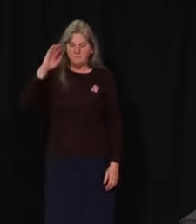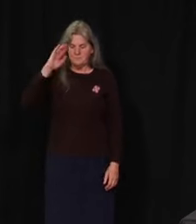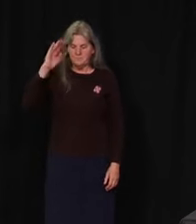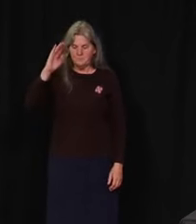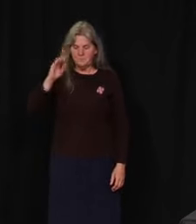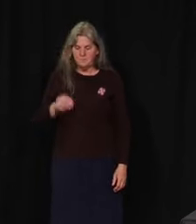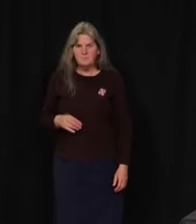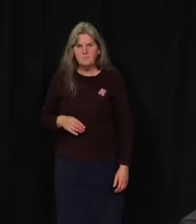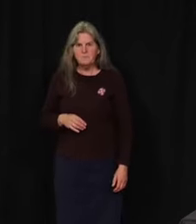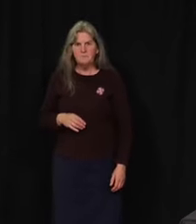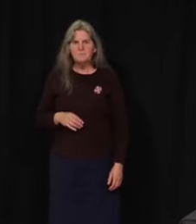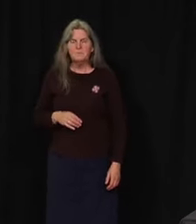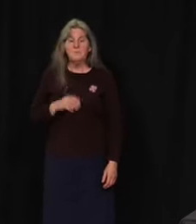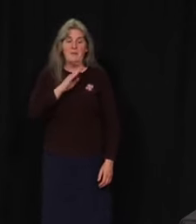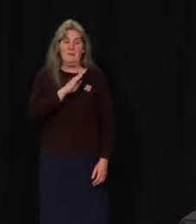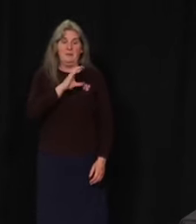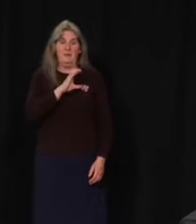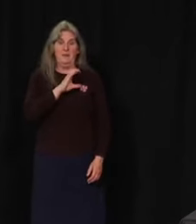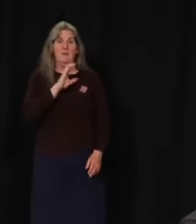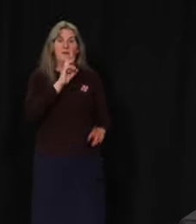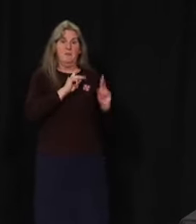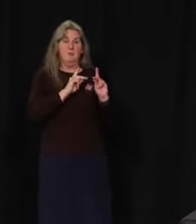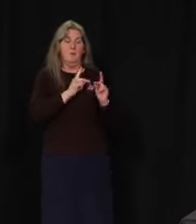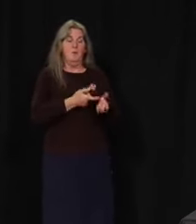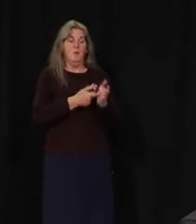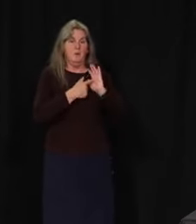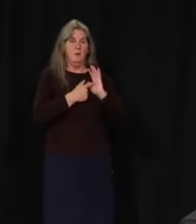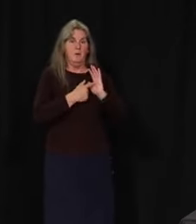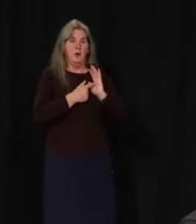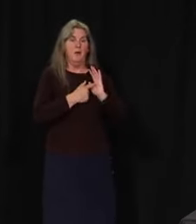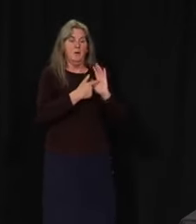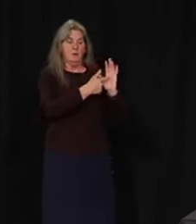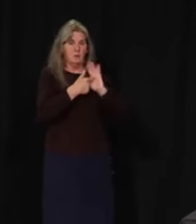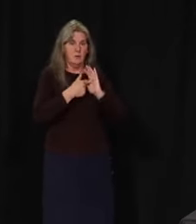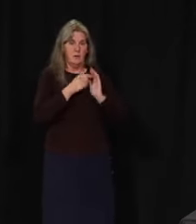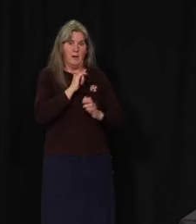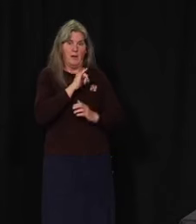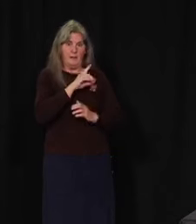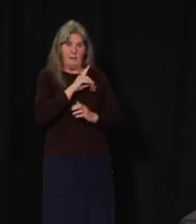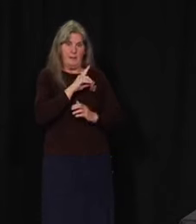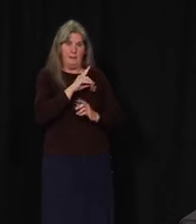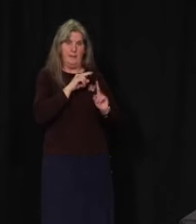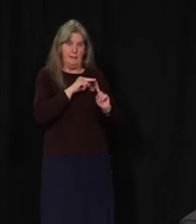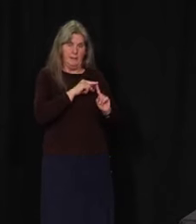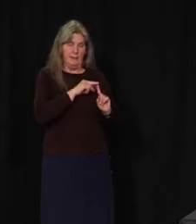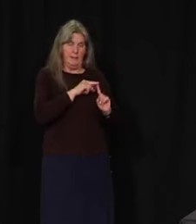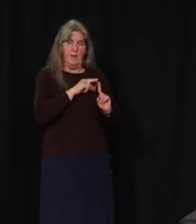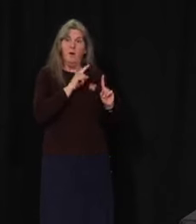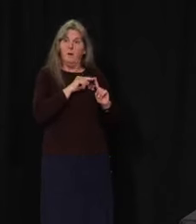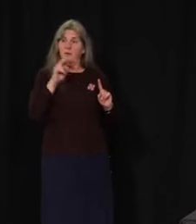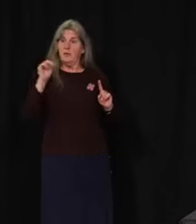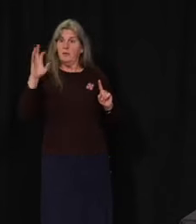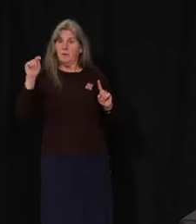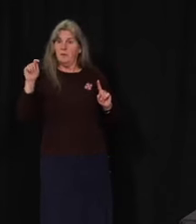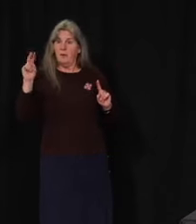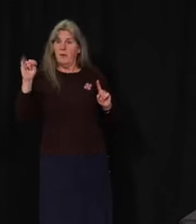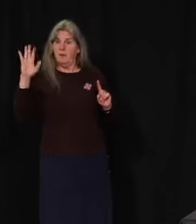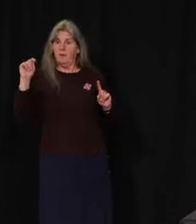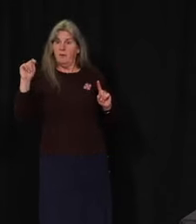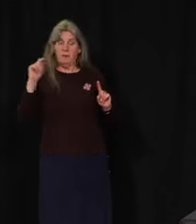Hi. So BC residents will be required to provide ID at the border. Will residents of BC and Nunavut and NWT be asked any